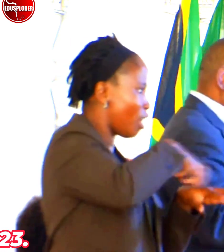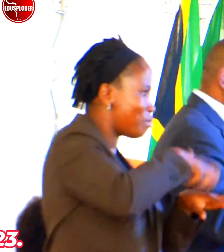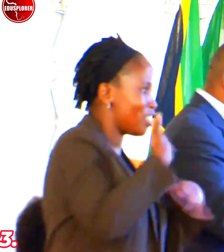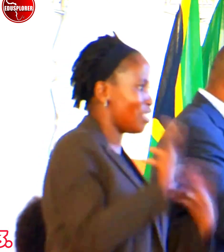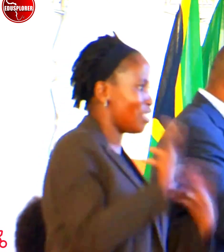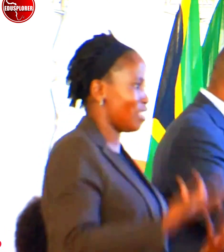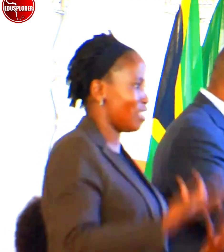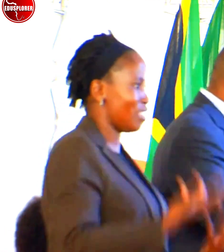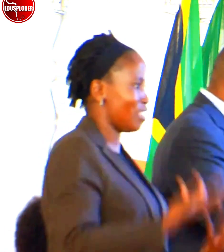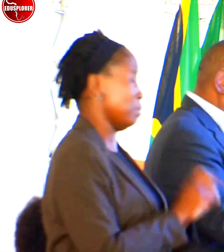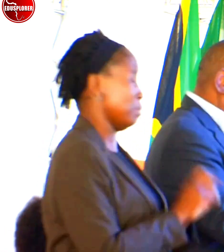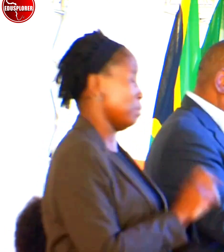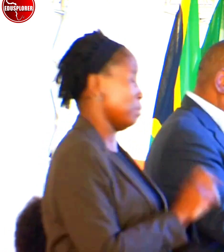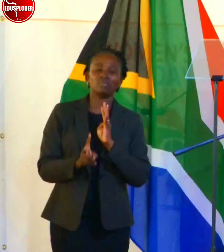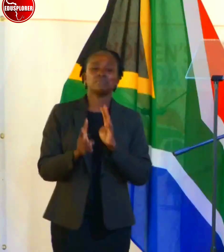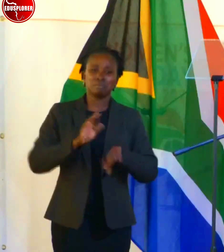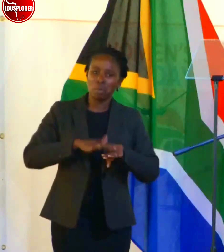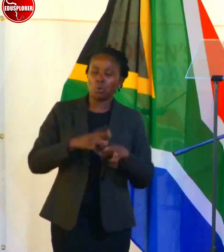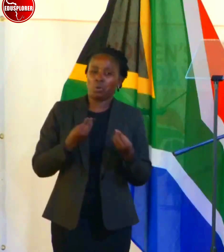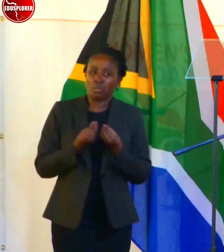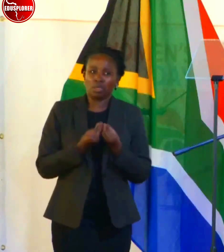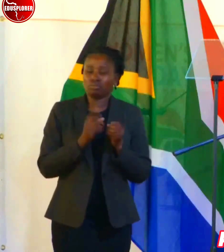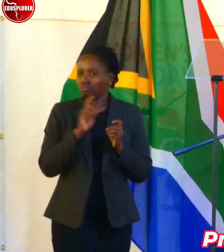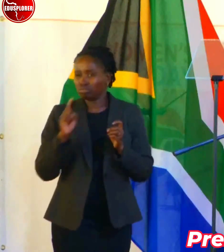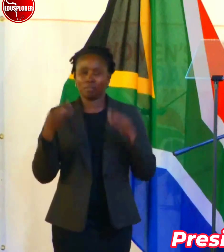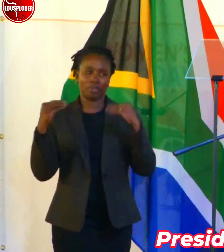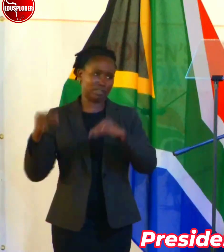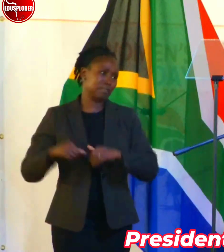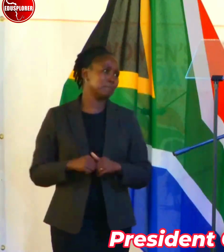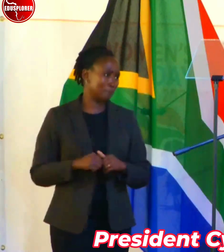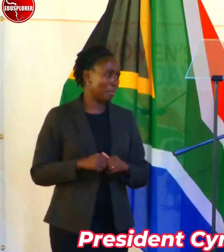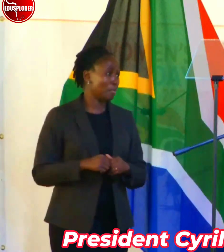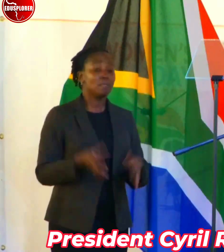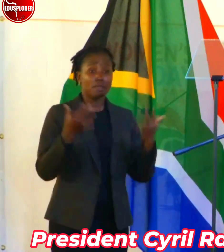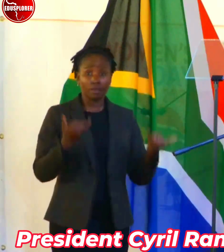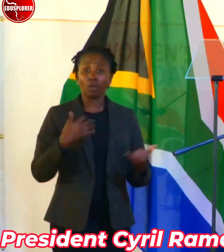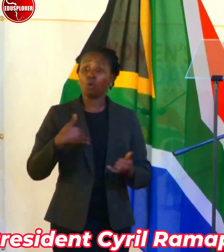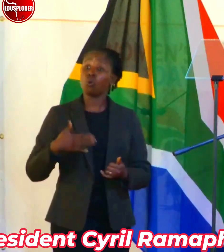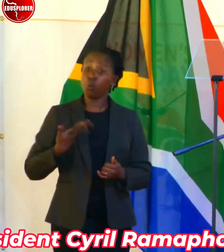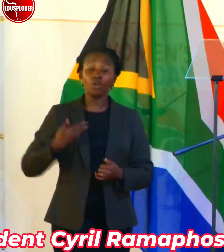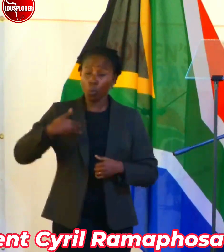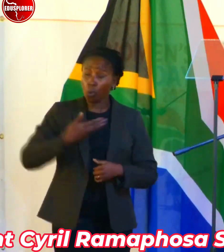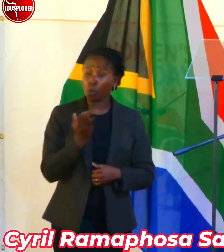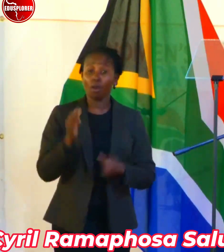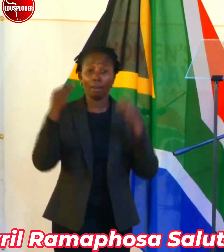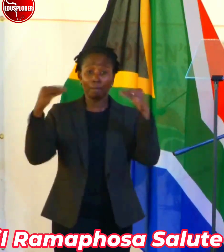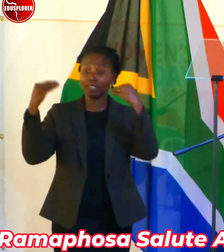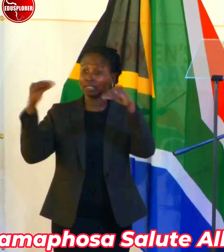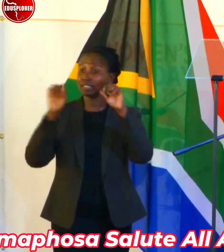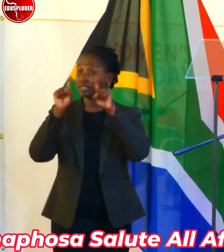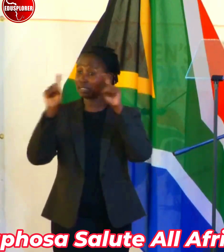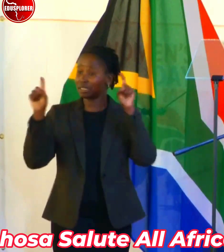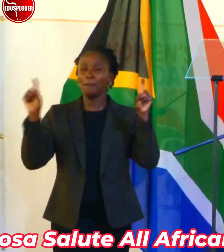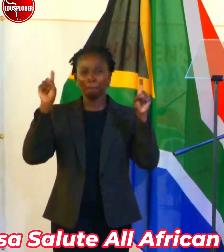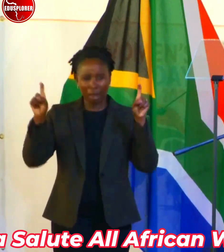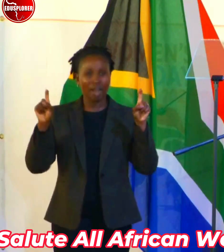and in a number of other avenues. We call on the business community to support women's economic